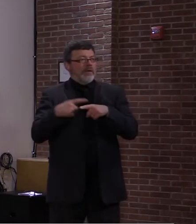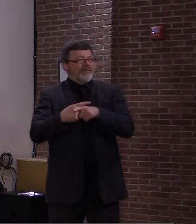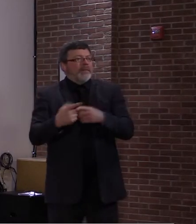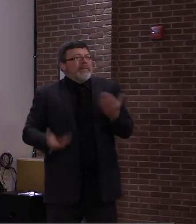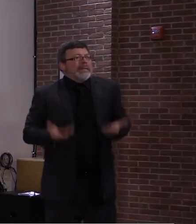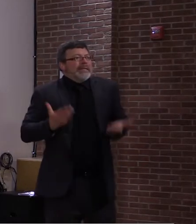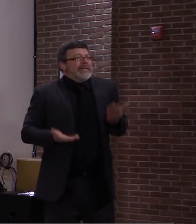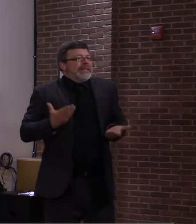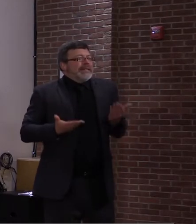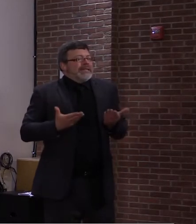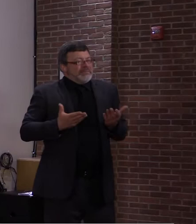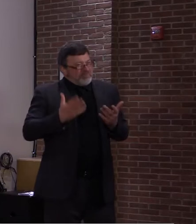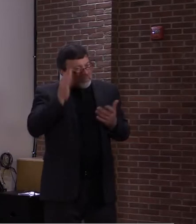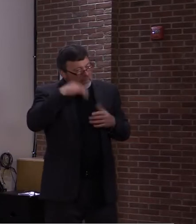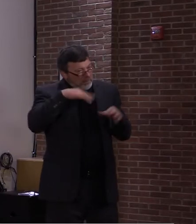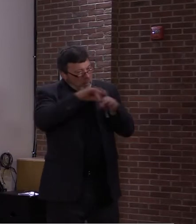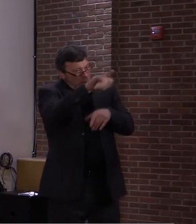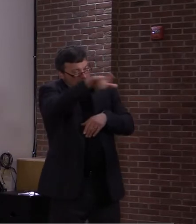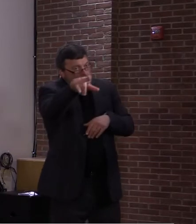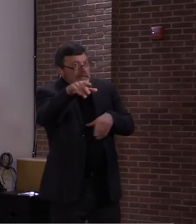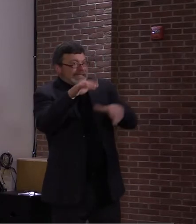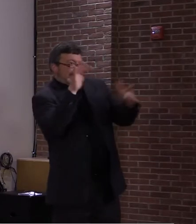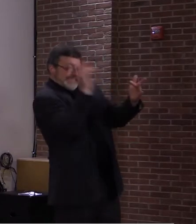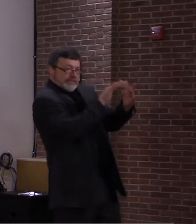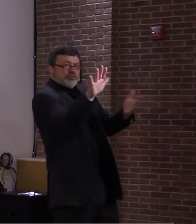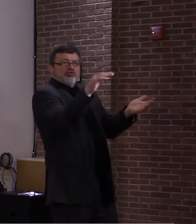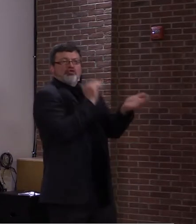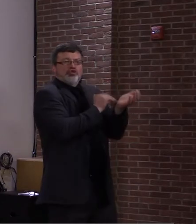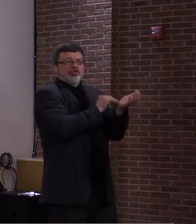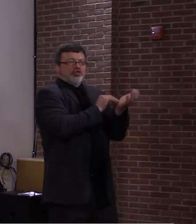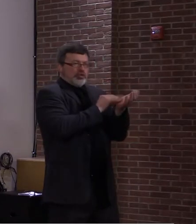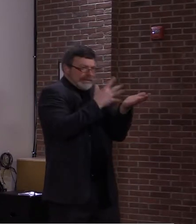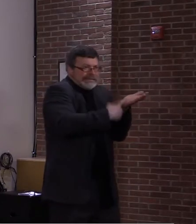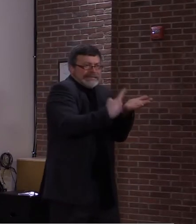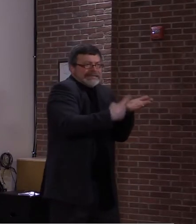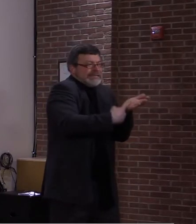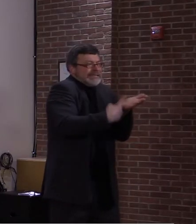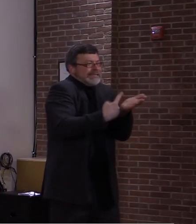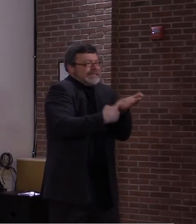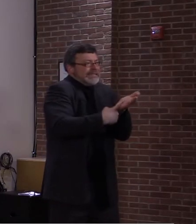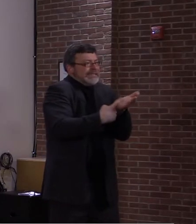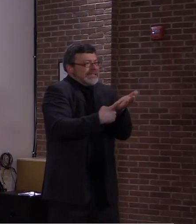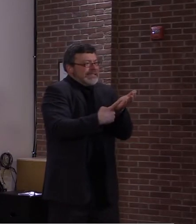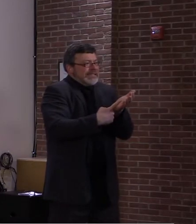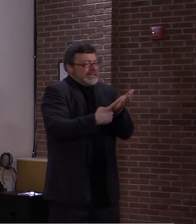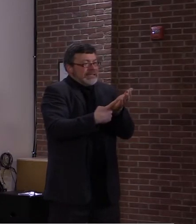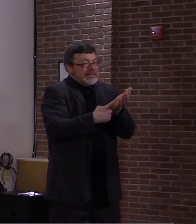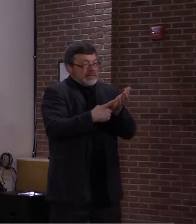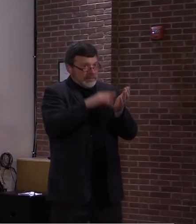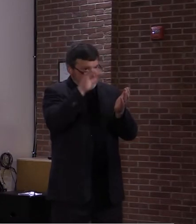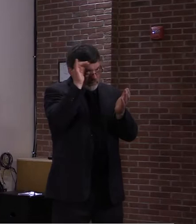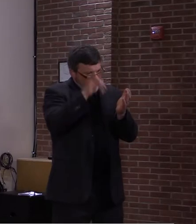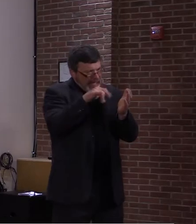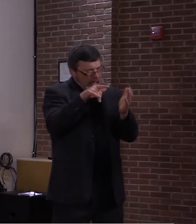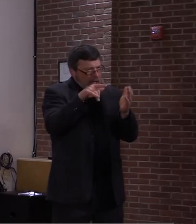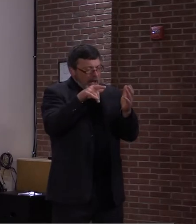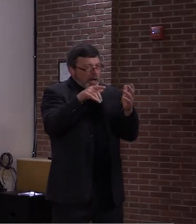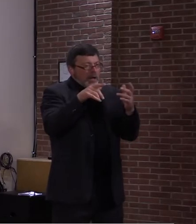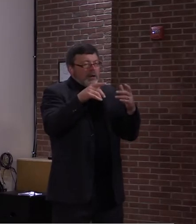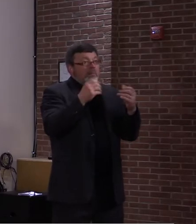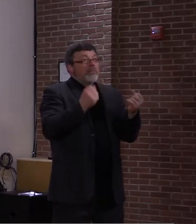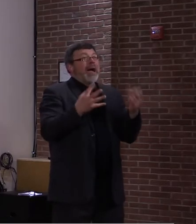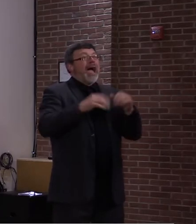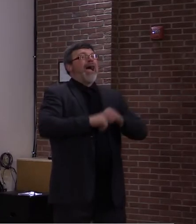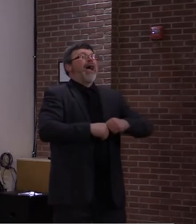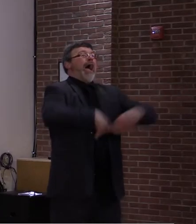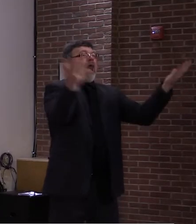subgroup, and that analysis will have been gone through before any doctor would have written the prescription for you. And the only other caveat